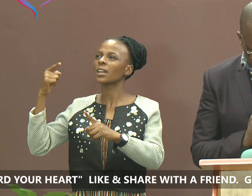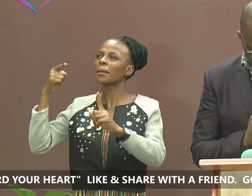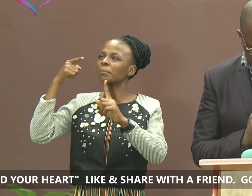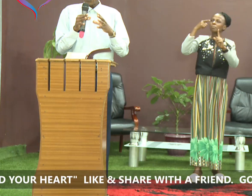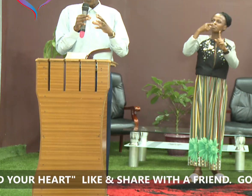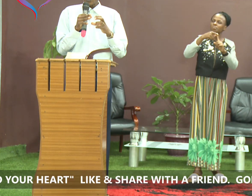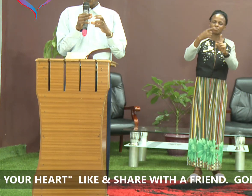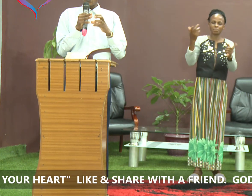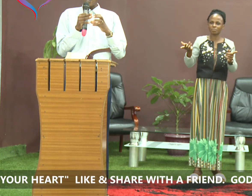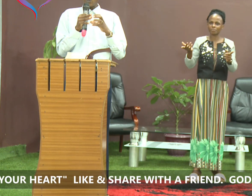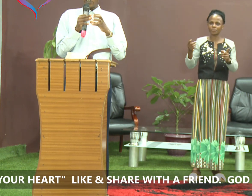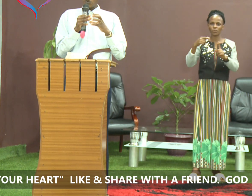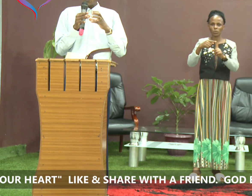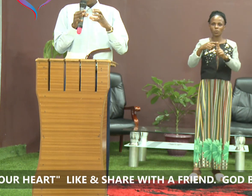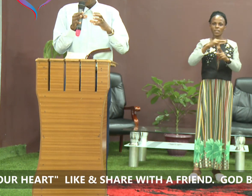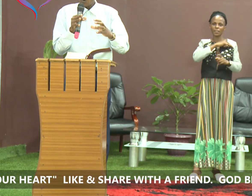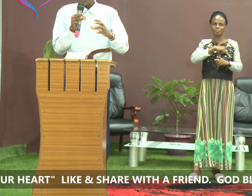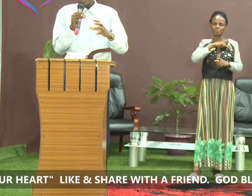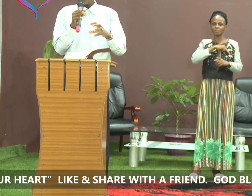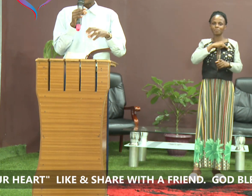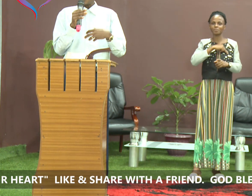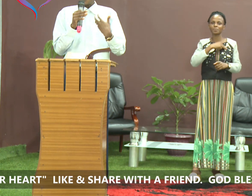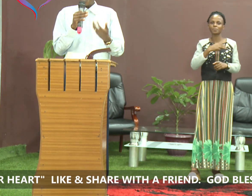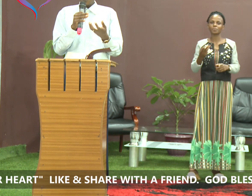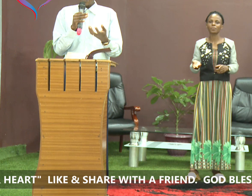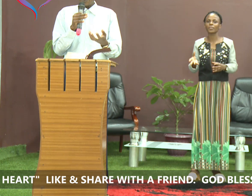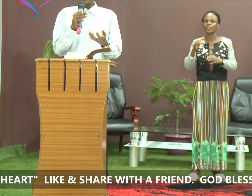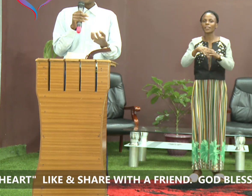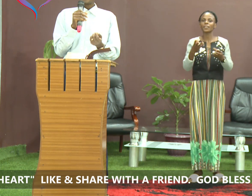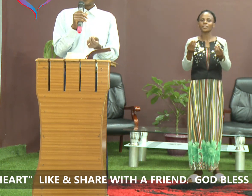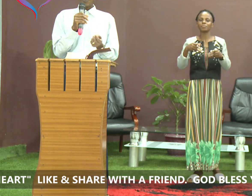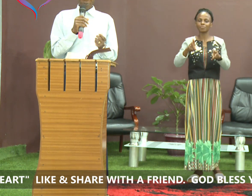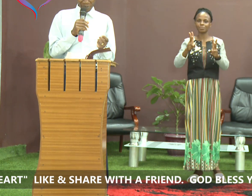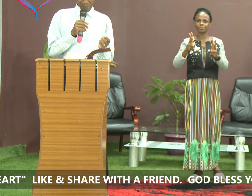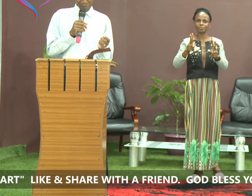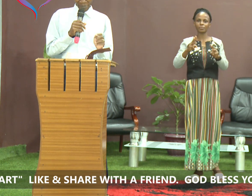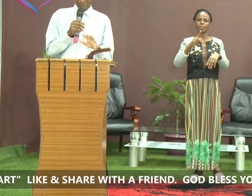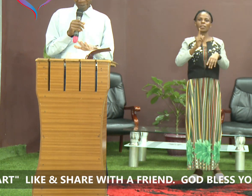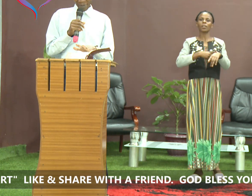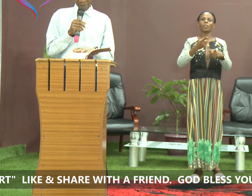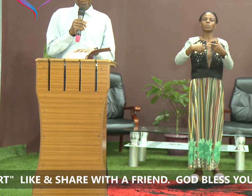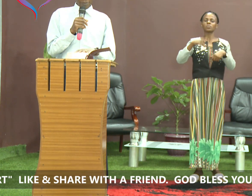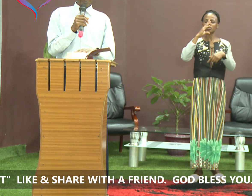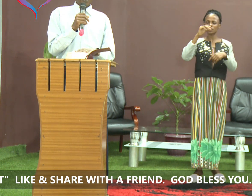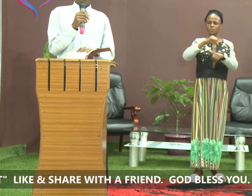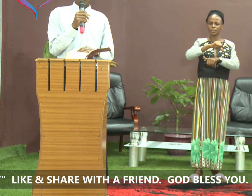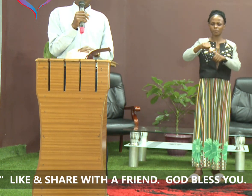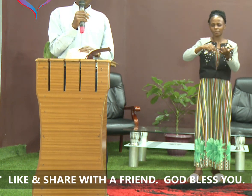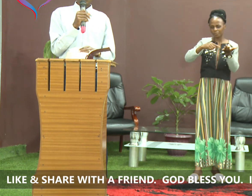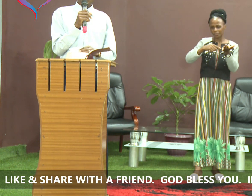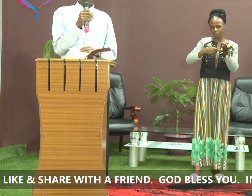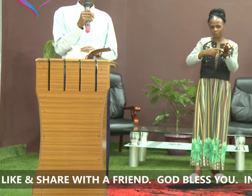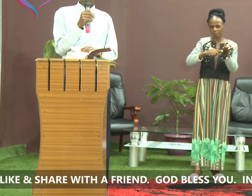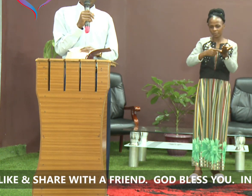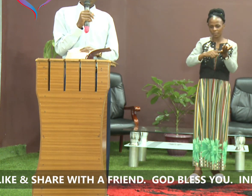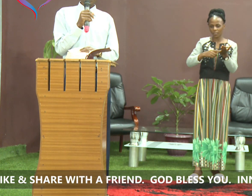kola mu ebintu nosobola kubako necho tukako naye mu ngeri ennyangu ennyo. And when we talk about technology, we are not basically wherever